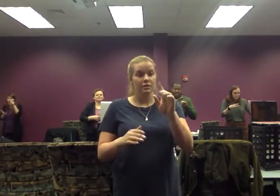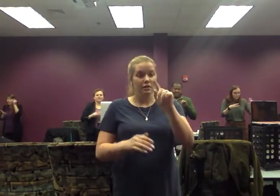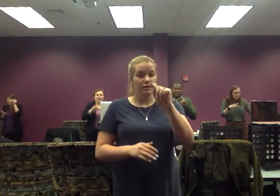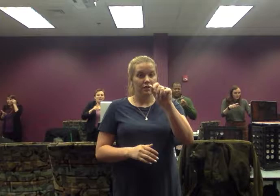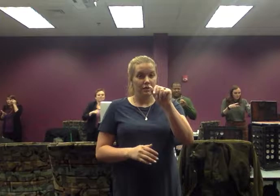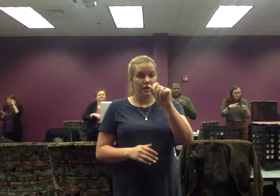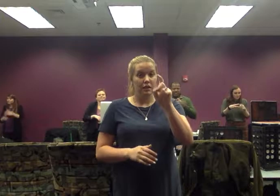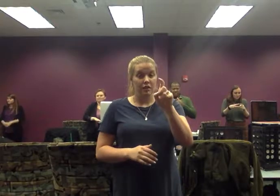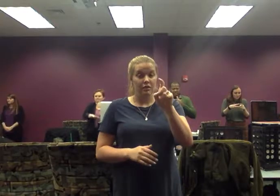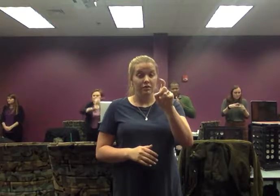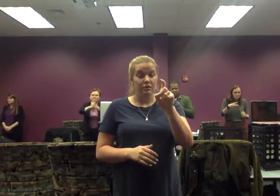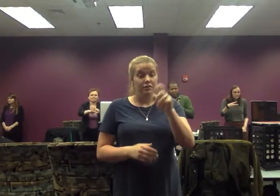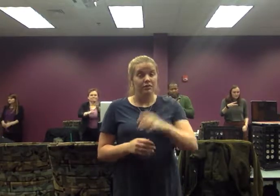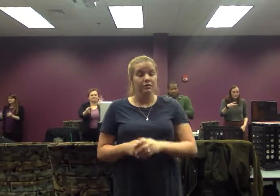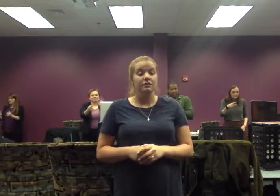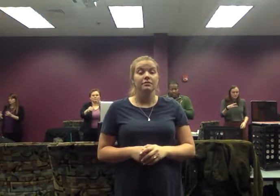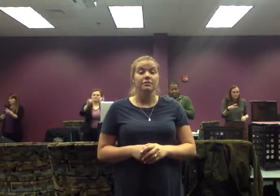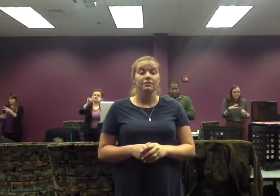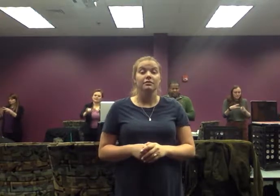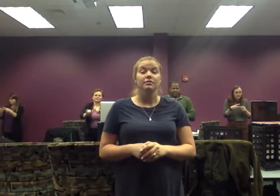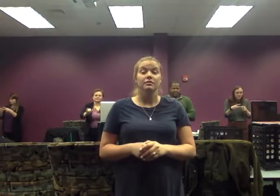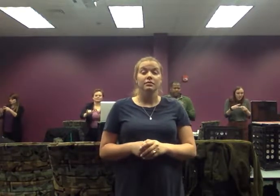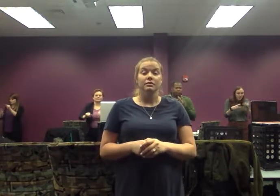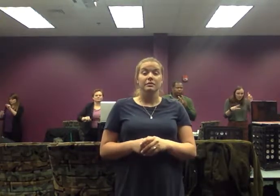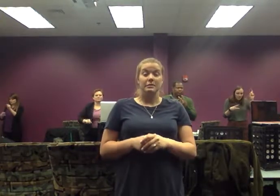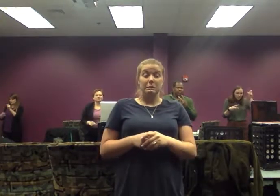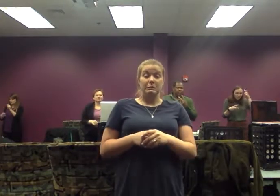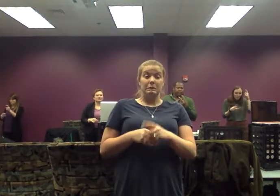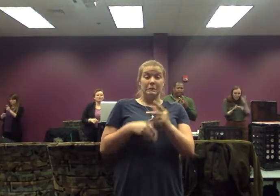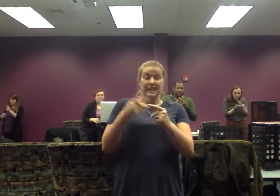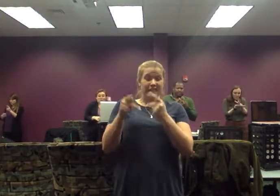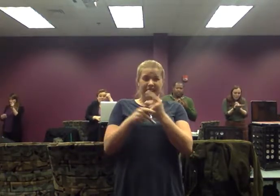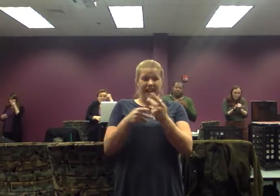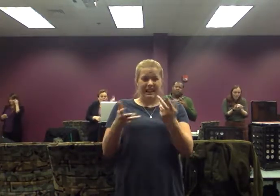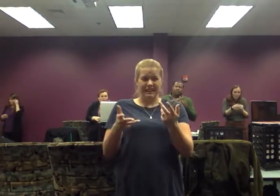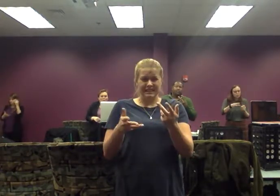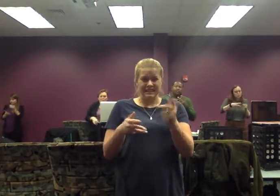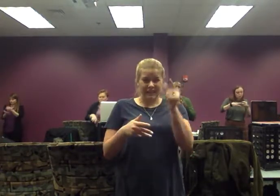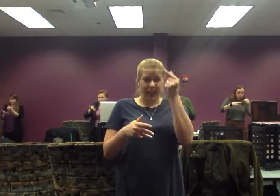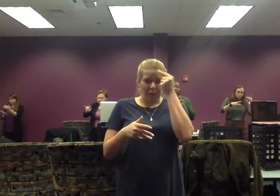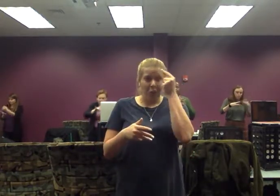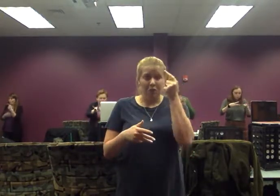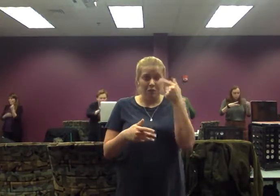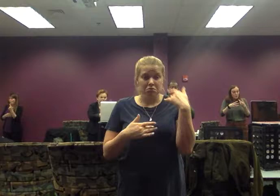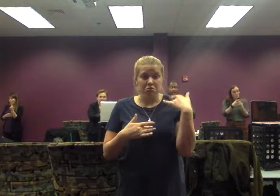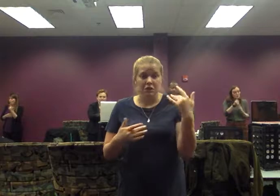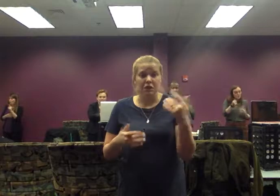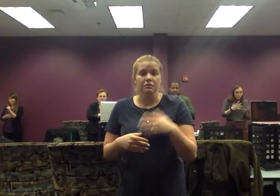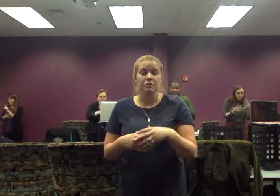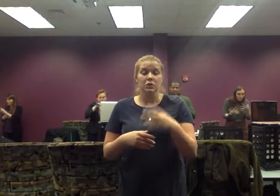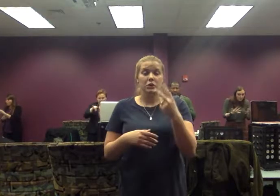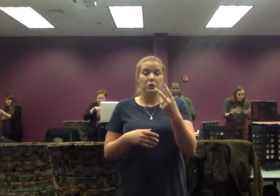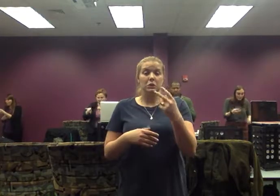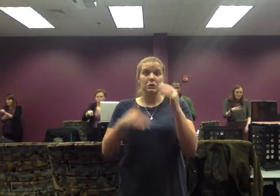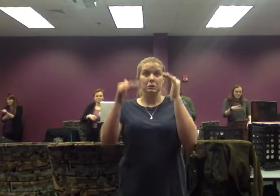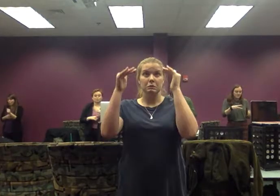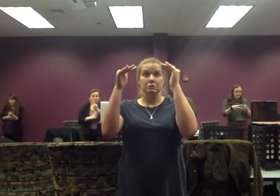taxes. The government will always collect one or the other or both. One is a progressive income tax, meaning